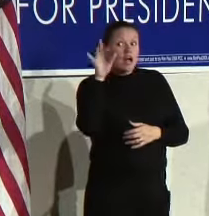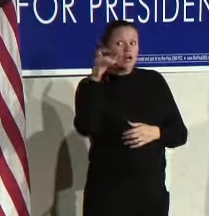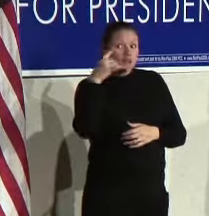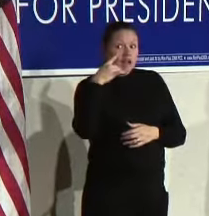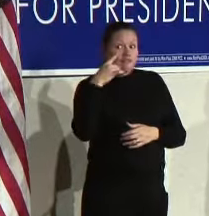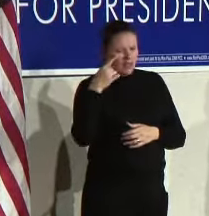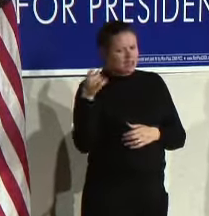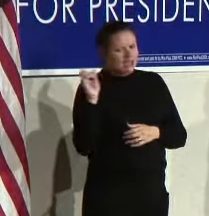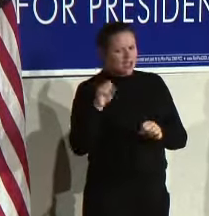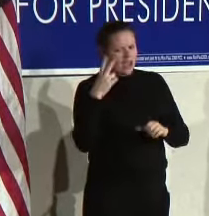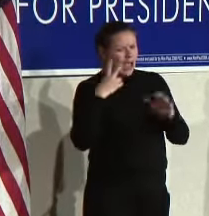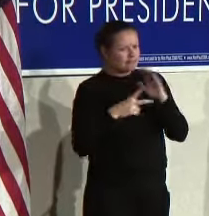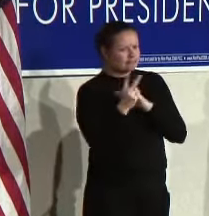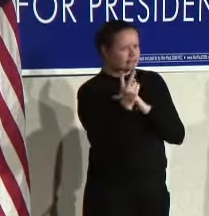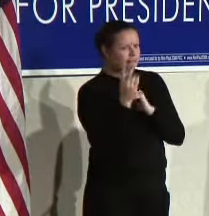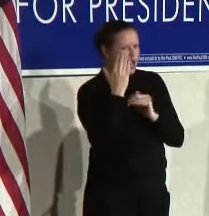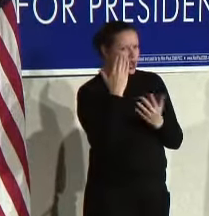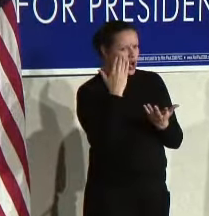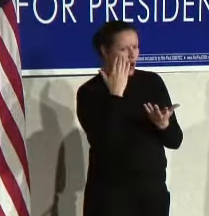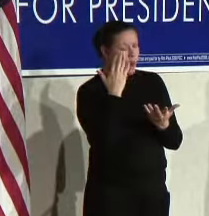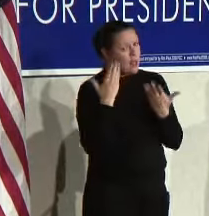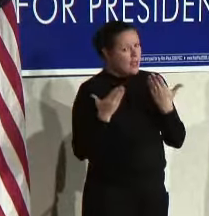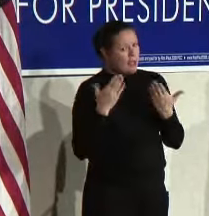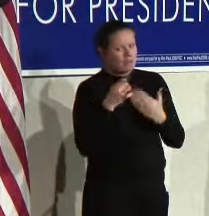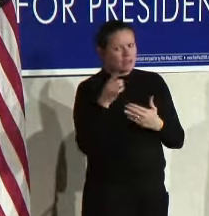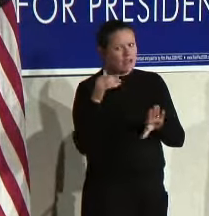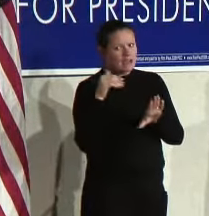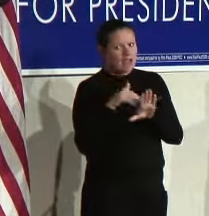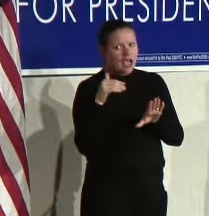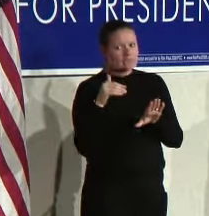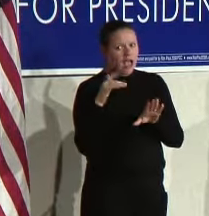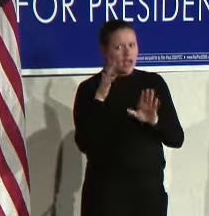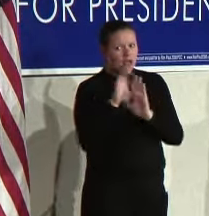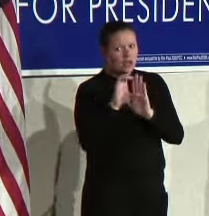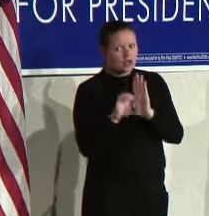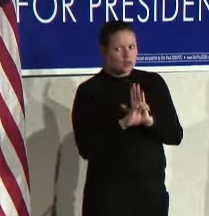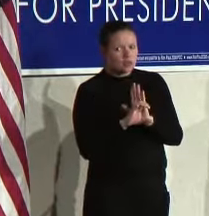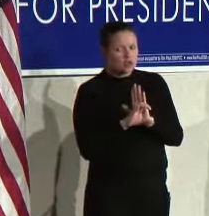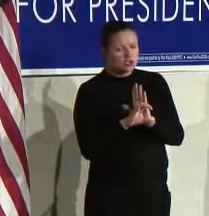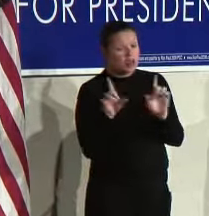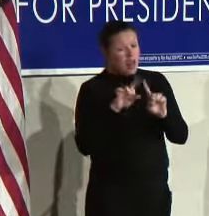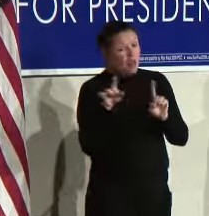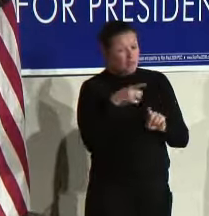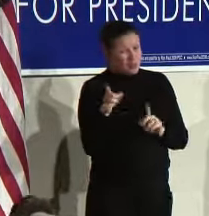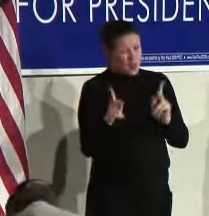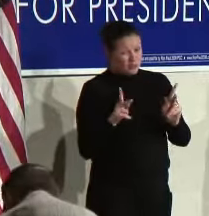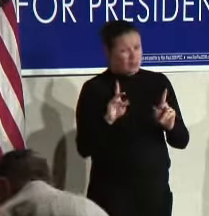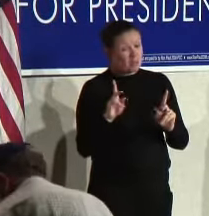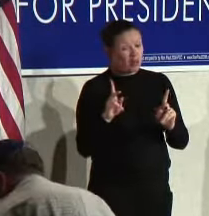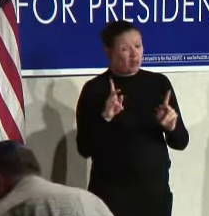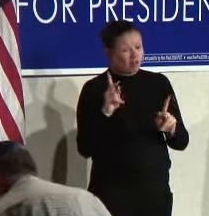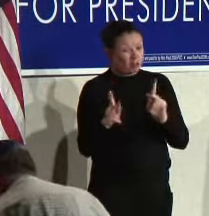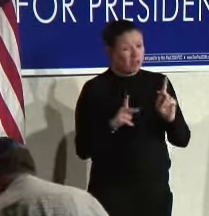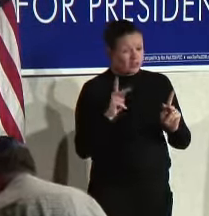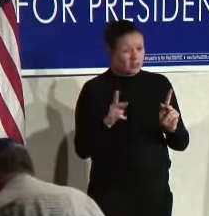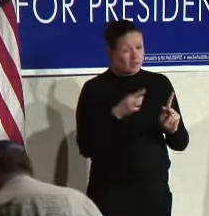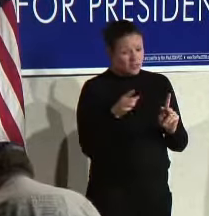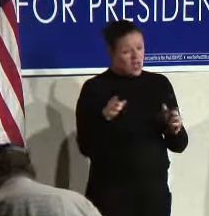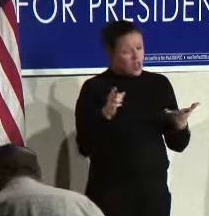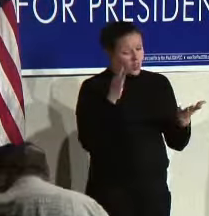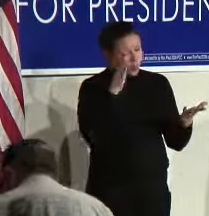what the crisis is like. They might be anti-gold and anti-constitution, but they're the kind of people who, when the time comes, they'll